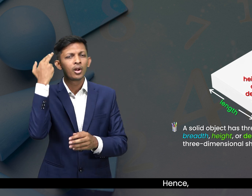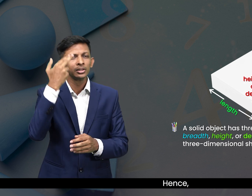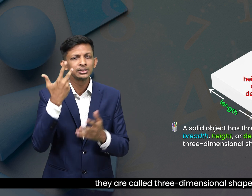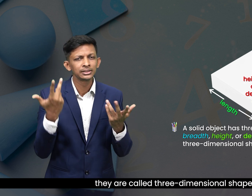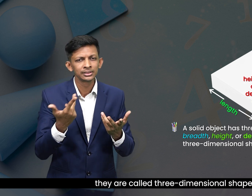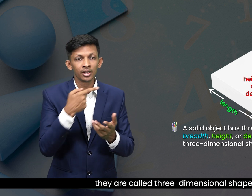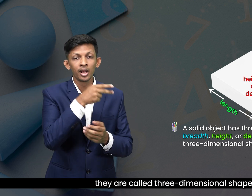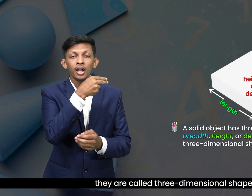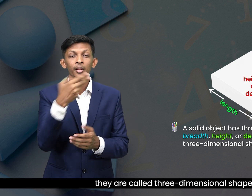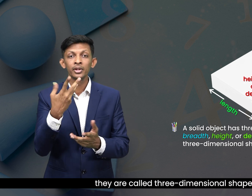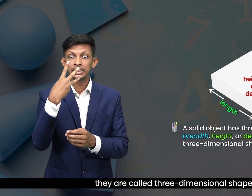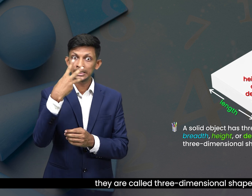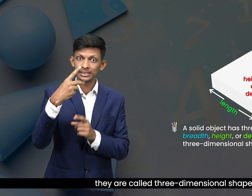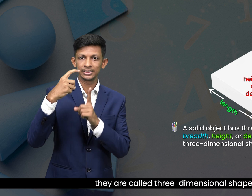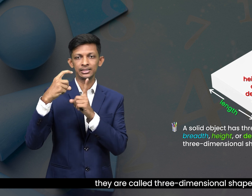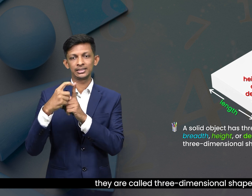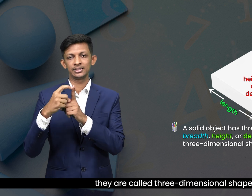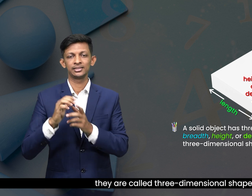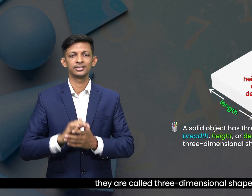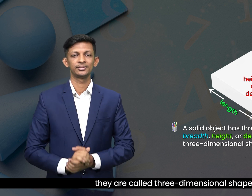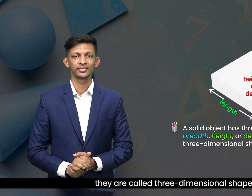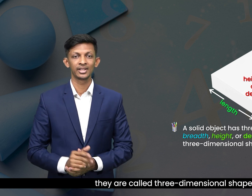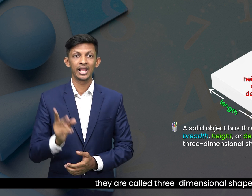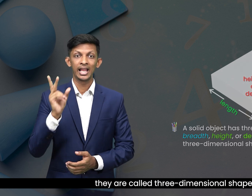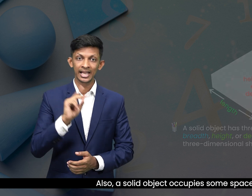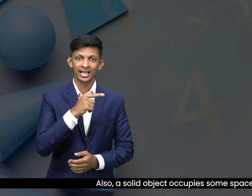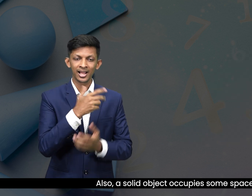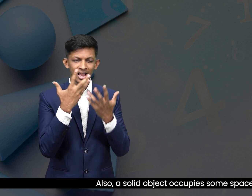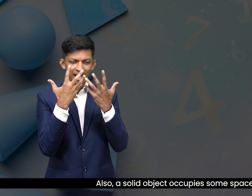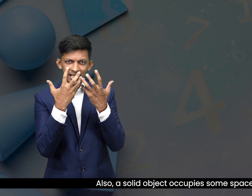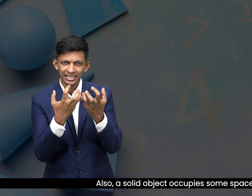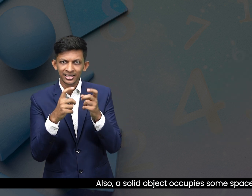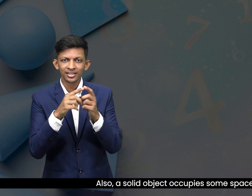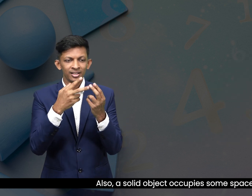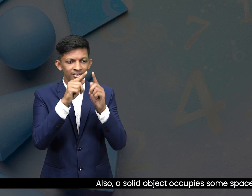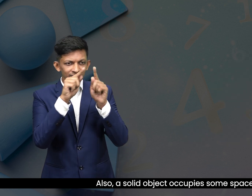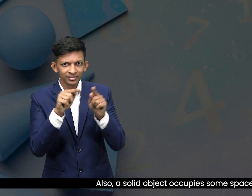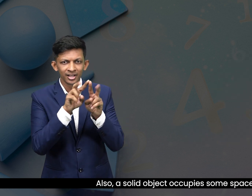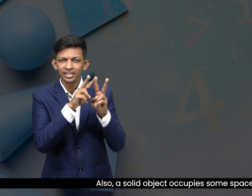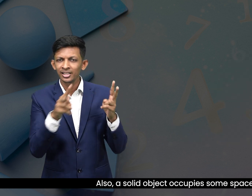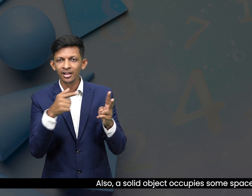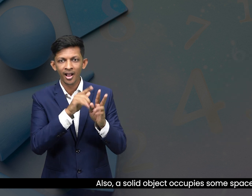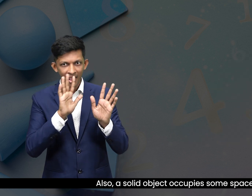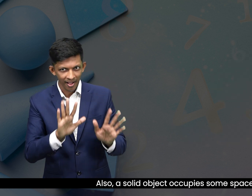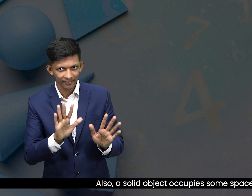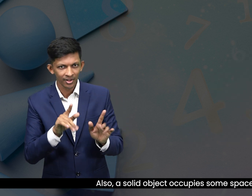Hence, they are called three-dimensional shapes. Also, a solid object occupies some